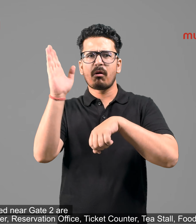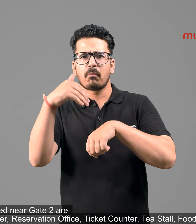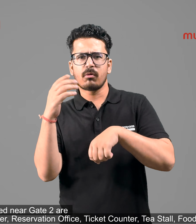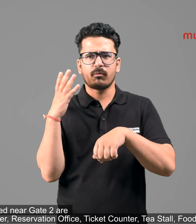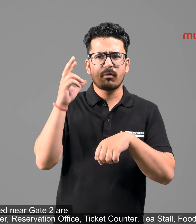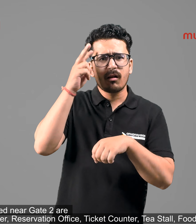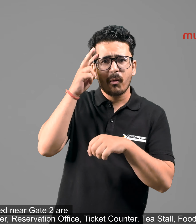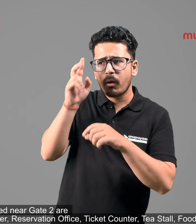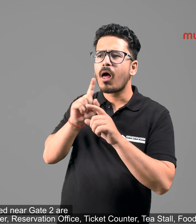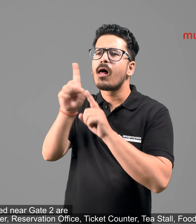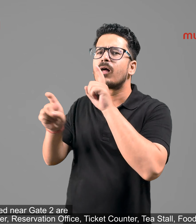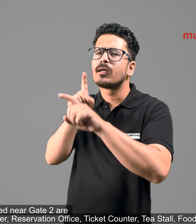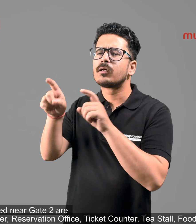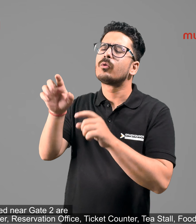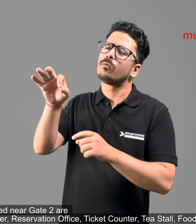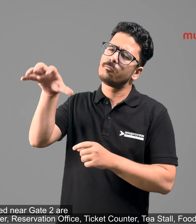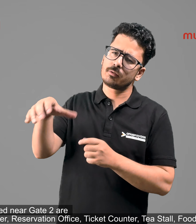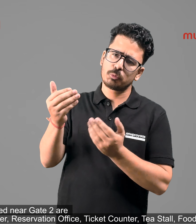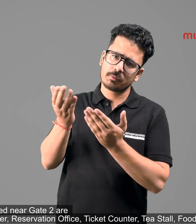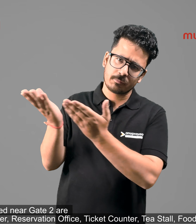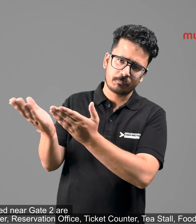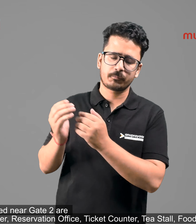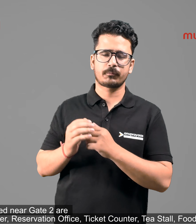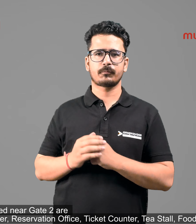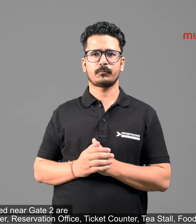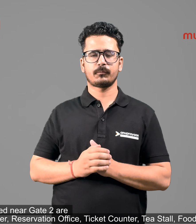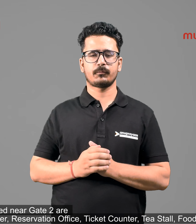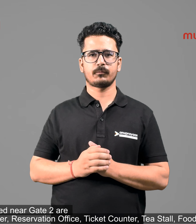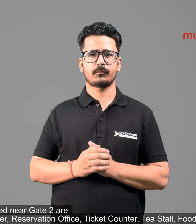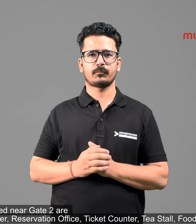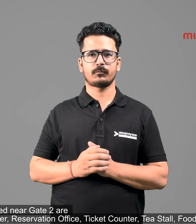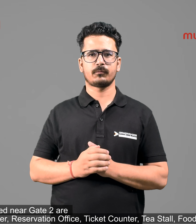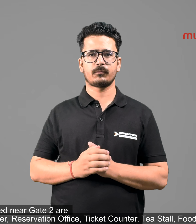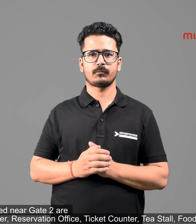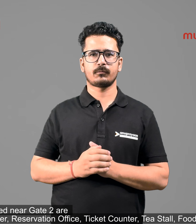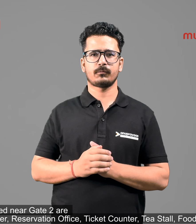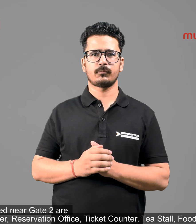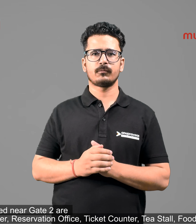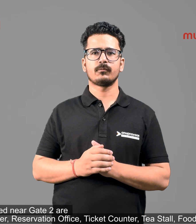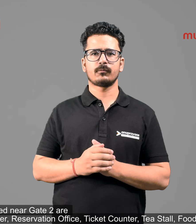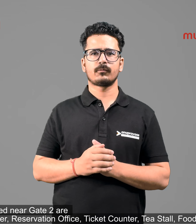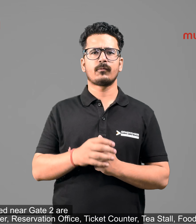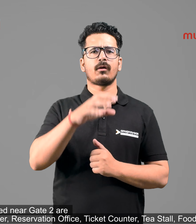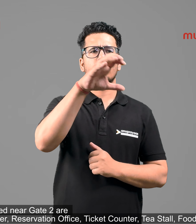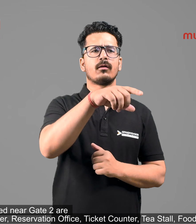counter, tea stall, food area, toilets.